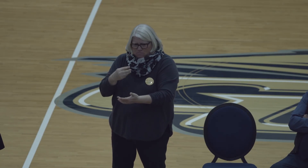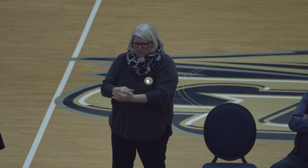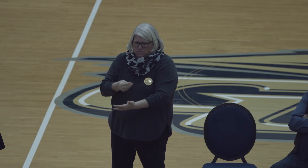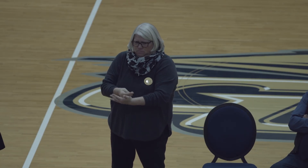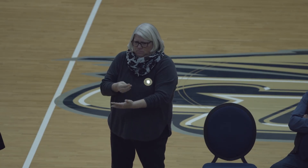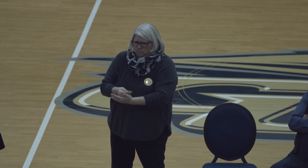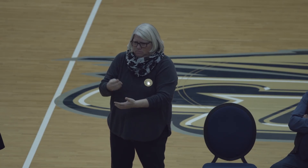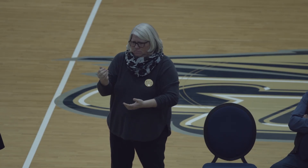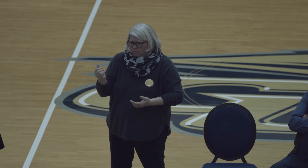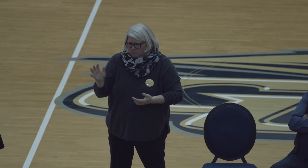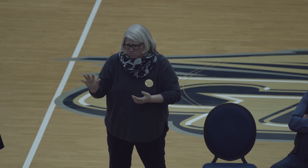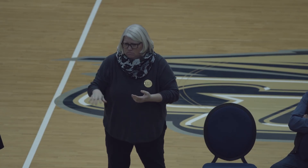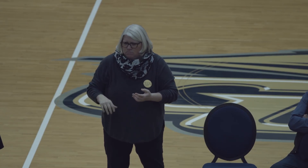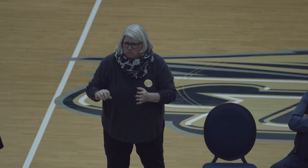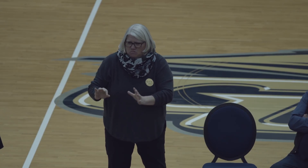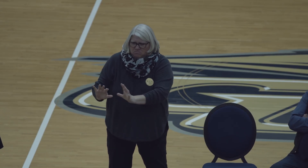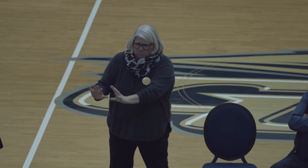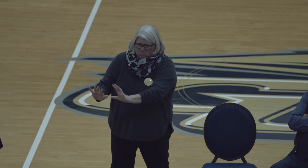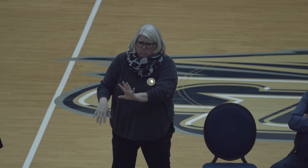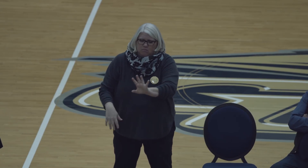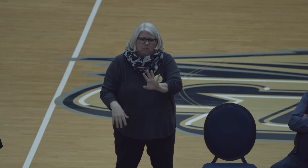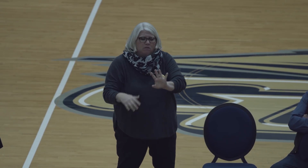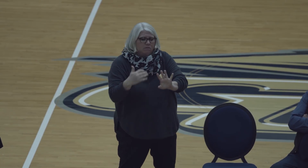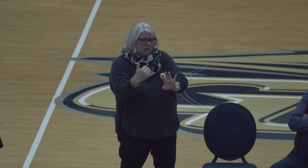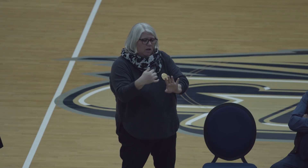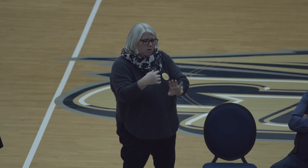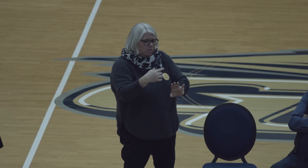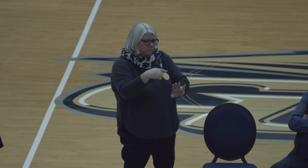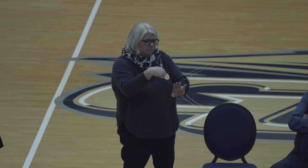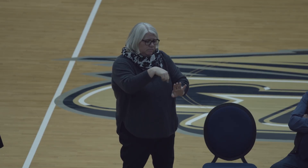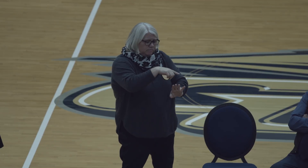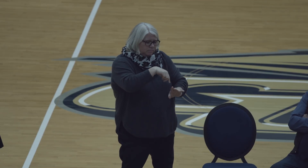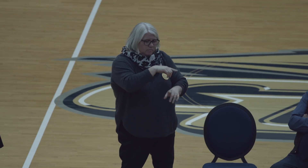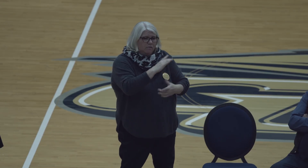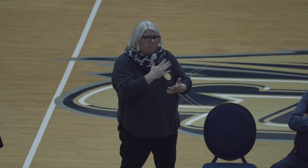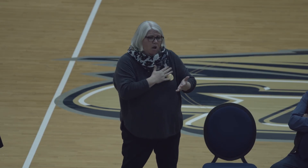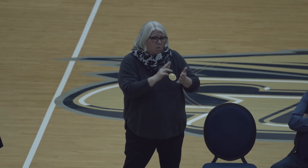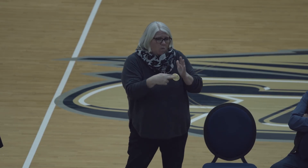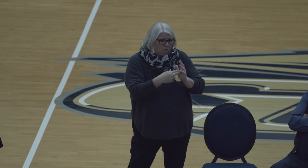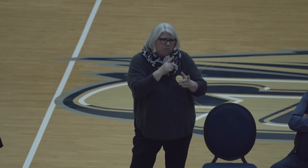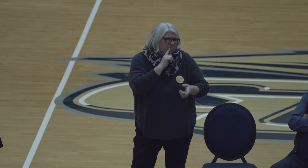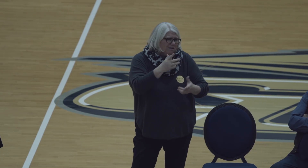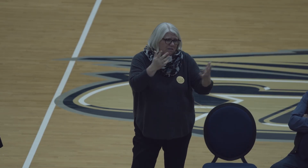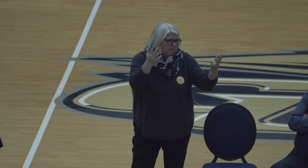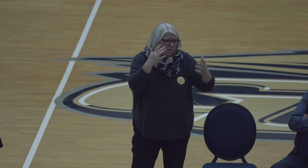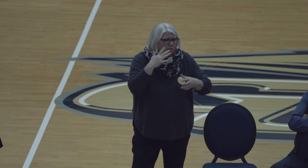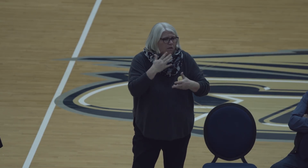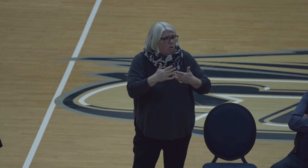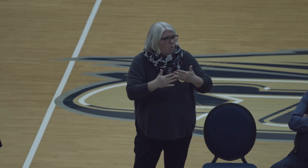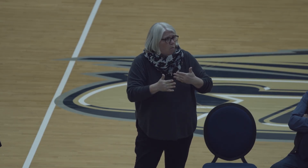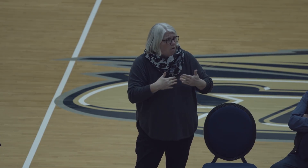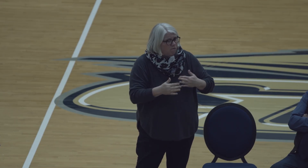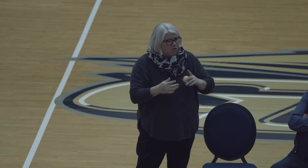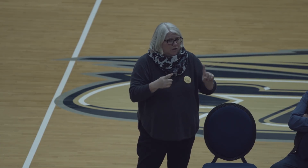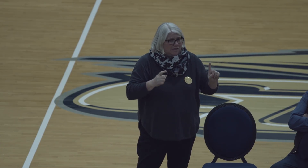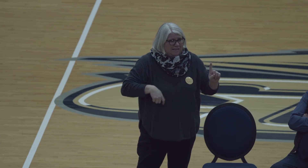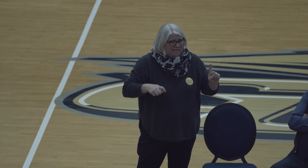support the protest. Those were the green armband folks. And then, let's see, my role at the time